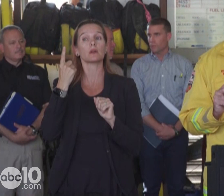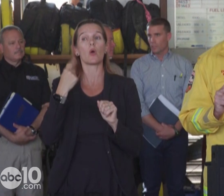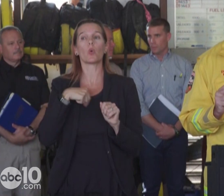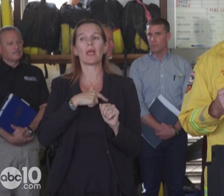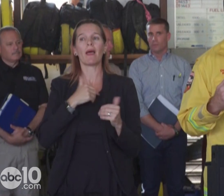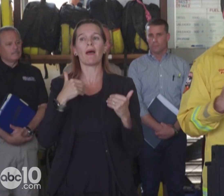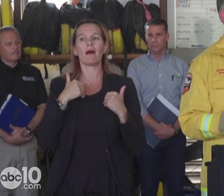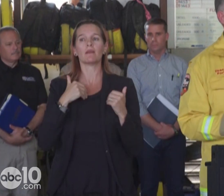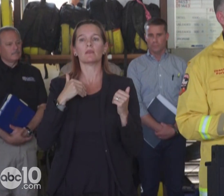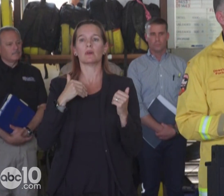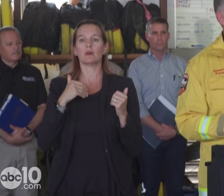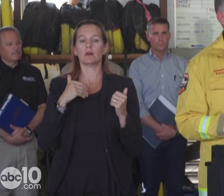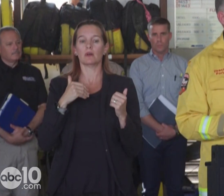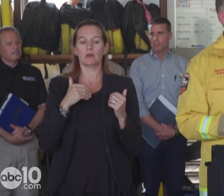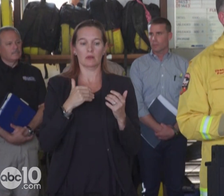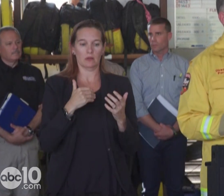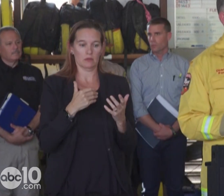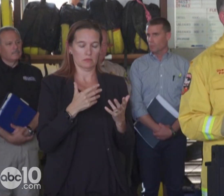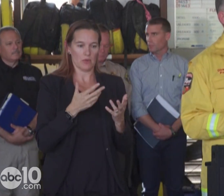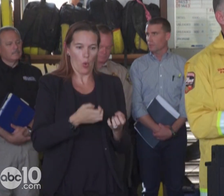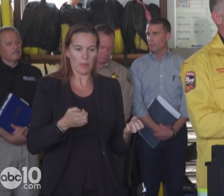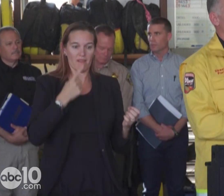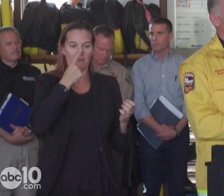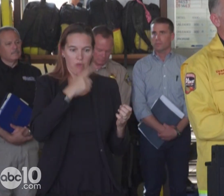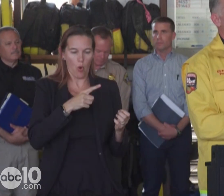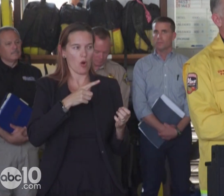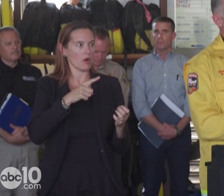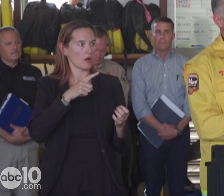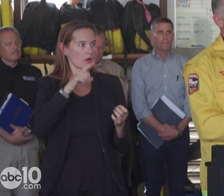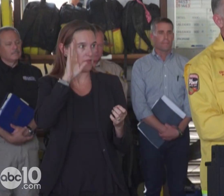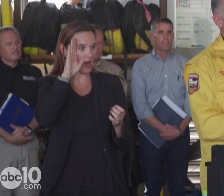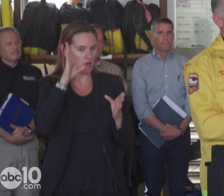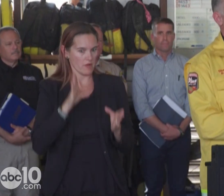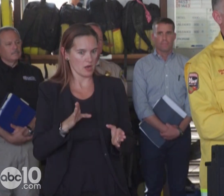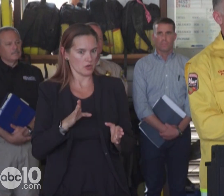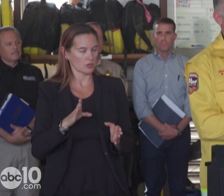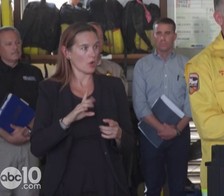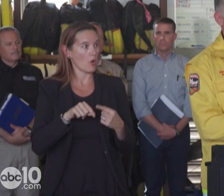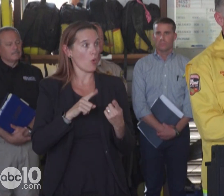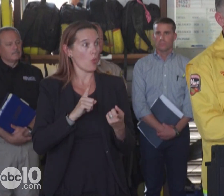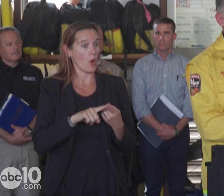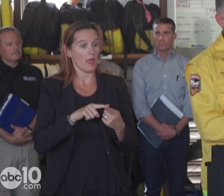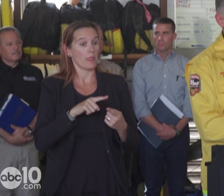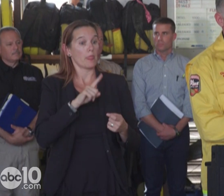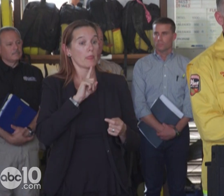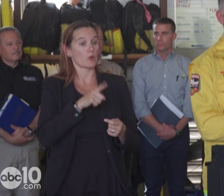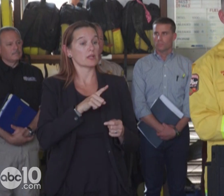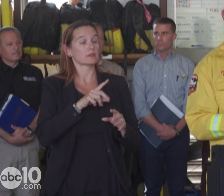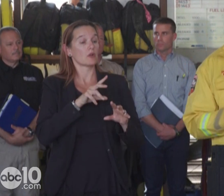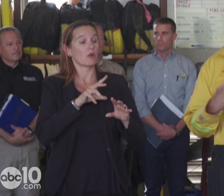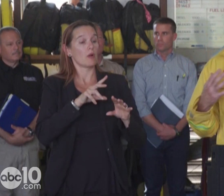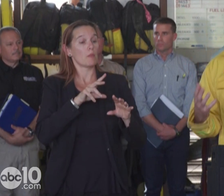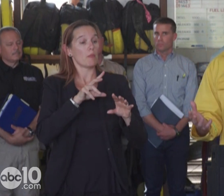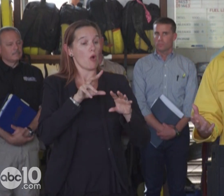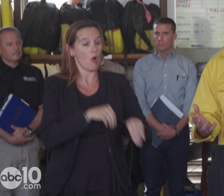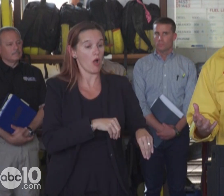critical infrastructure for firefighting that when there's no power makes it difficult to do. For